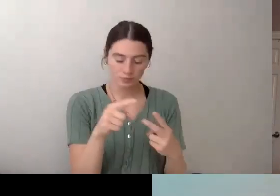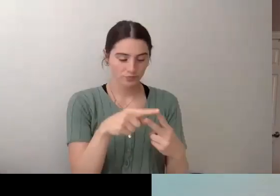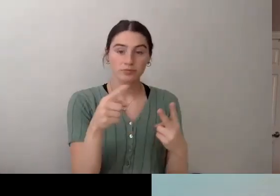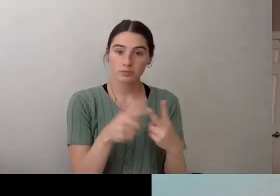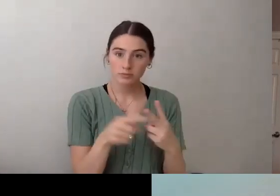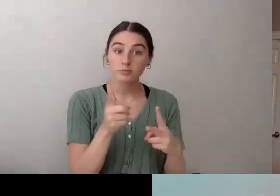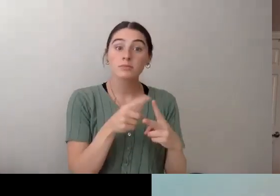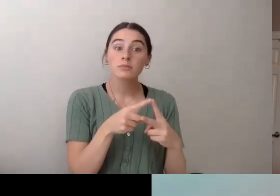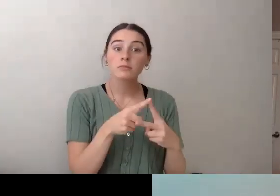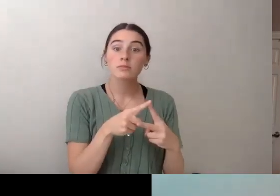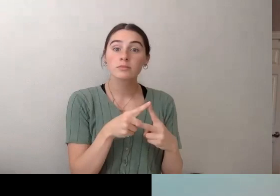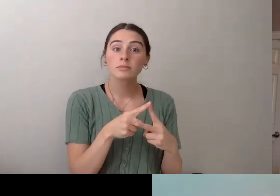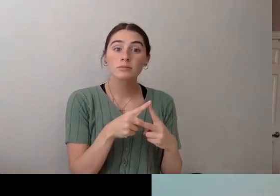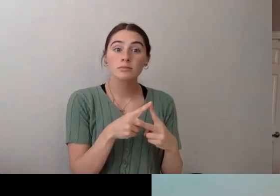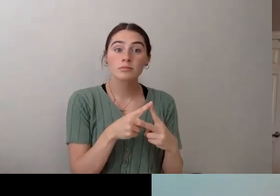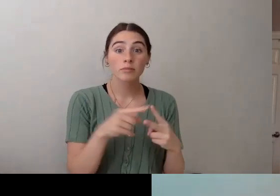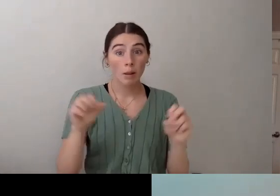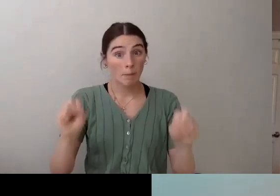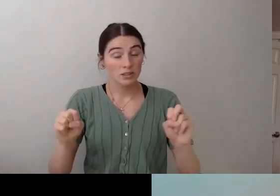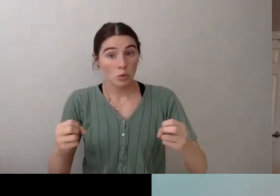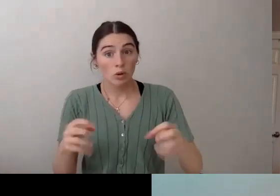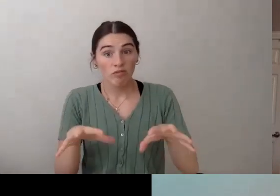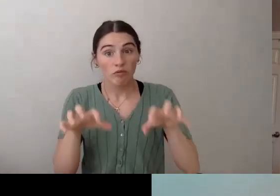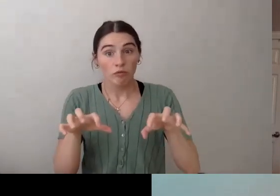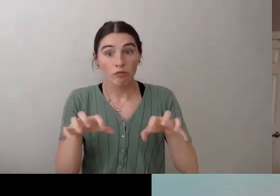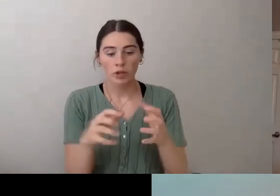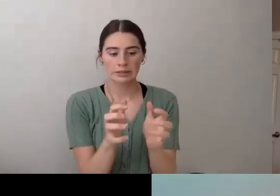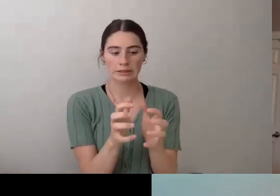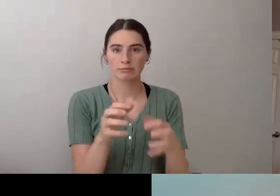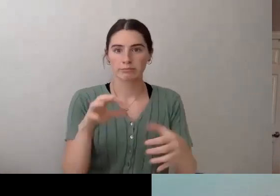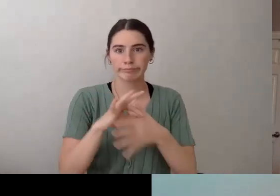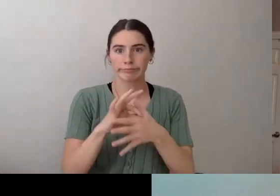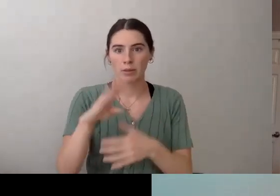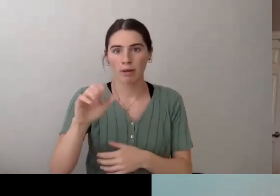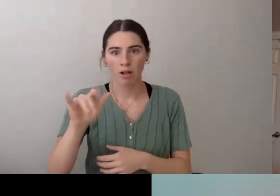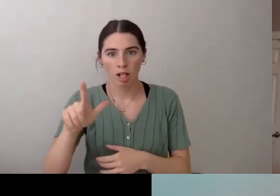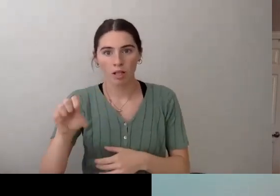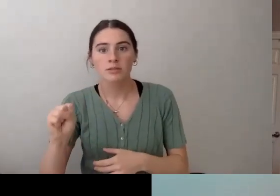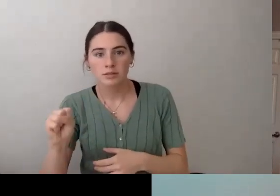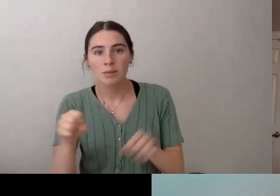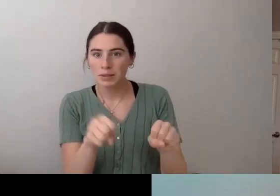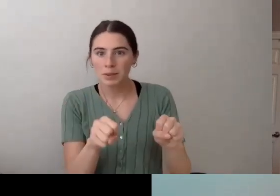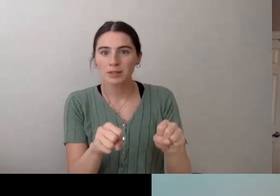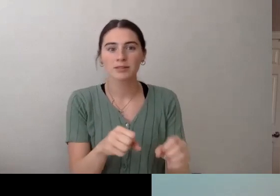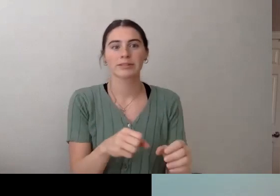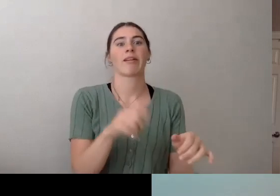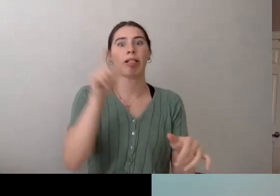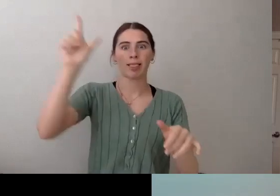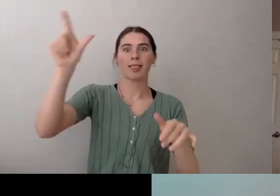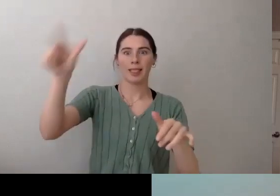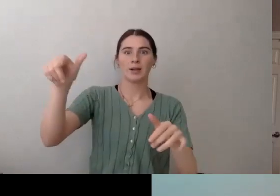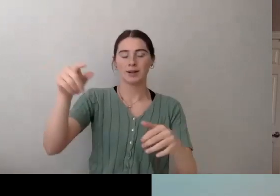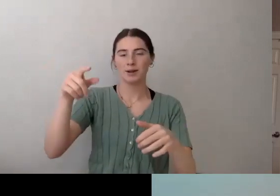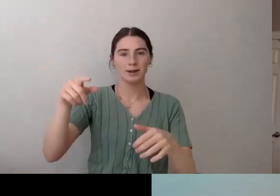At this point, you can freeze them. You can freeze them and then bring them out at a later date